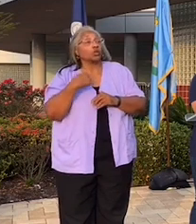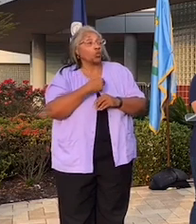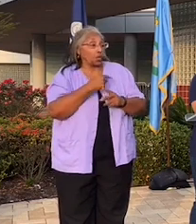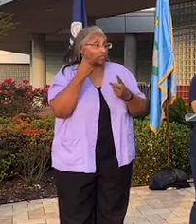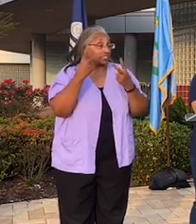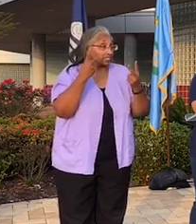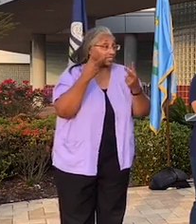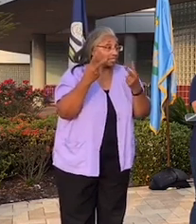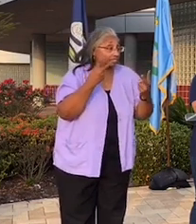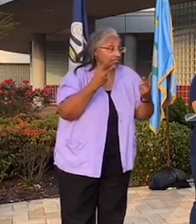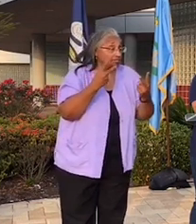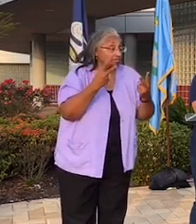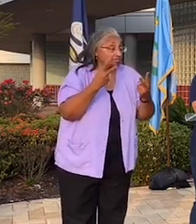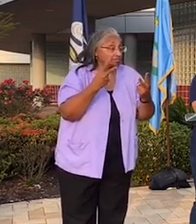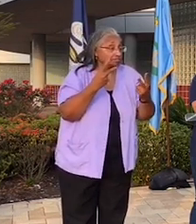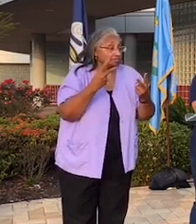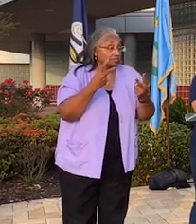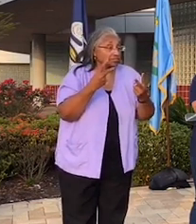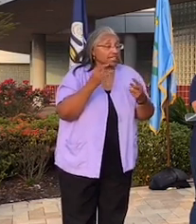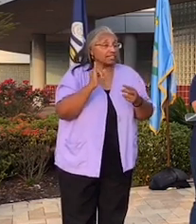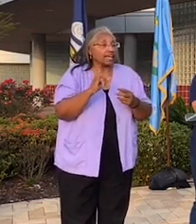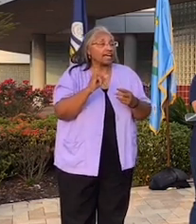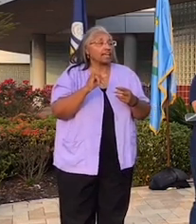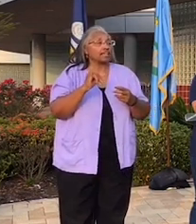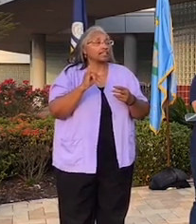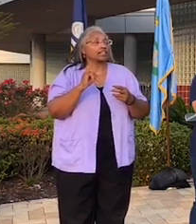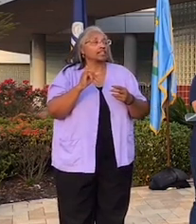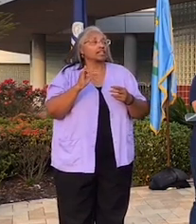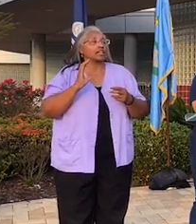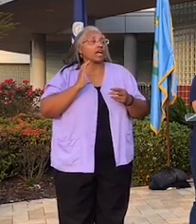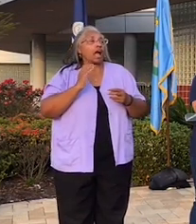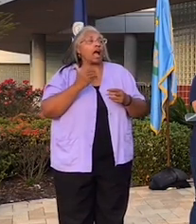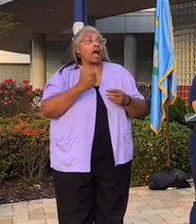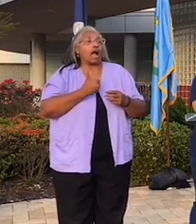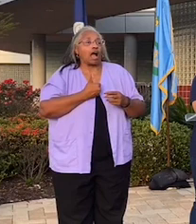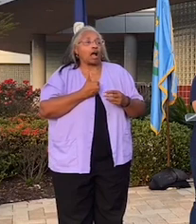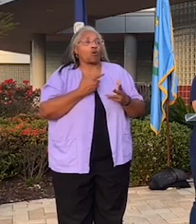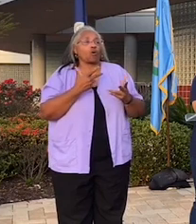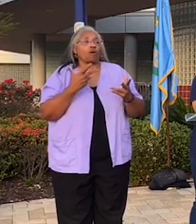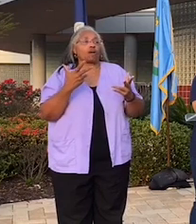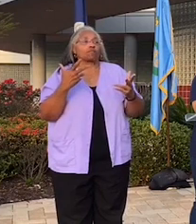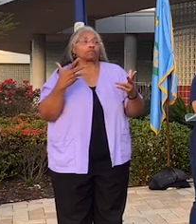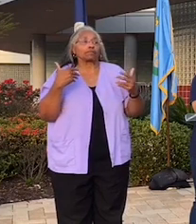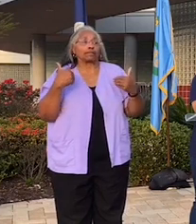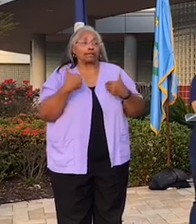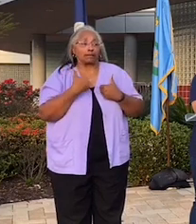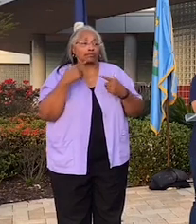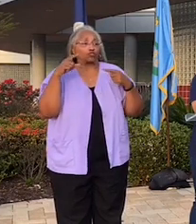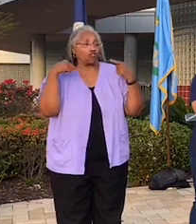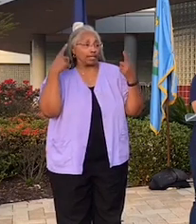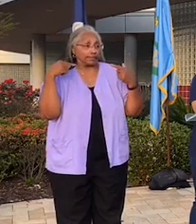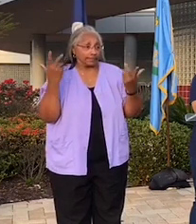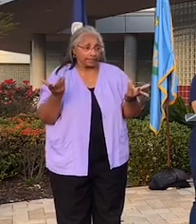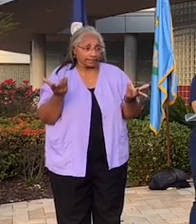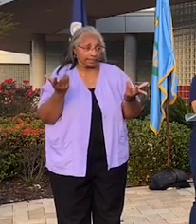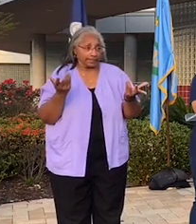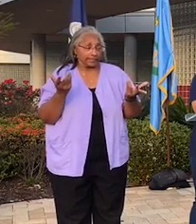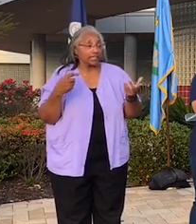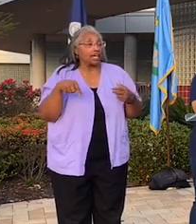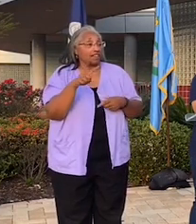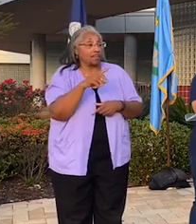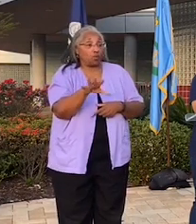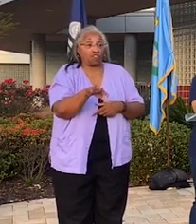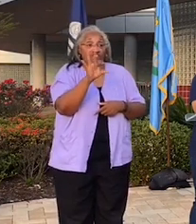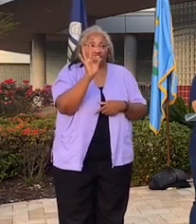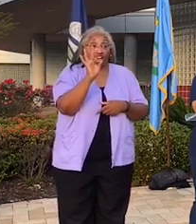that these practices, it's driving our rodents crazy. And what rodents do, they will